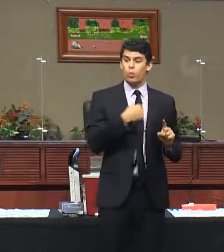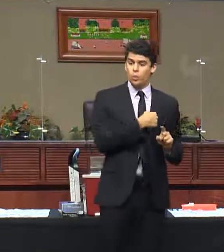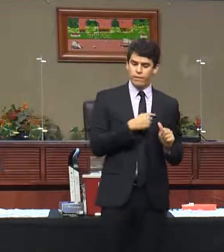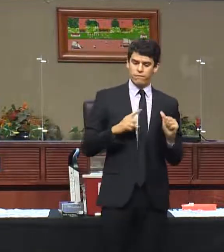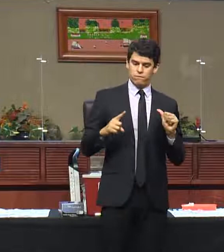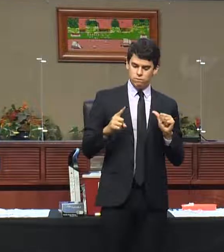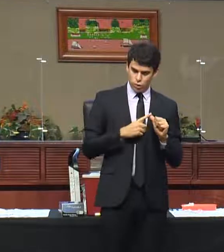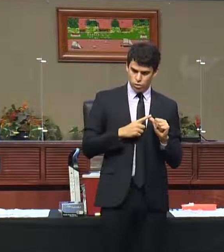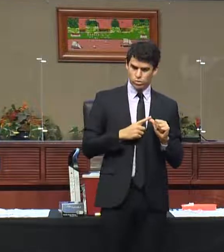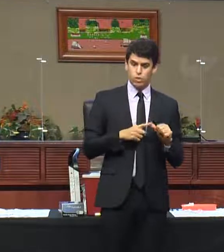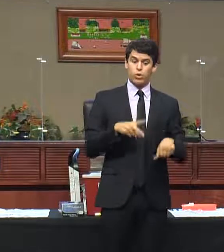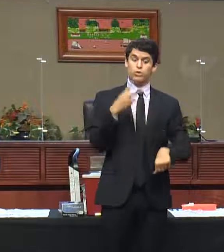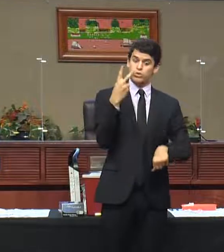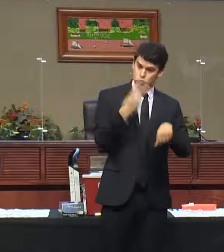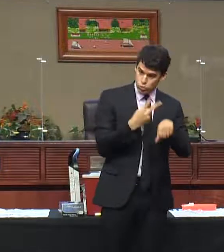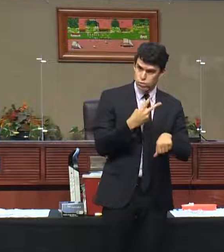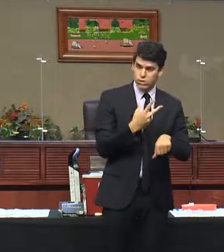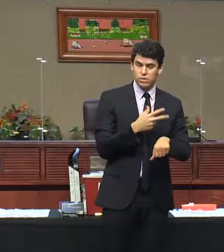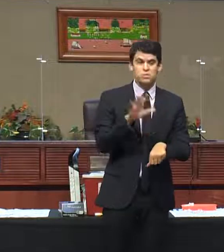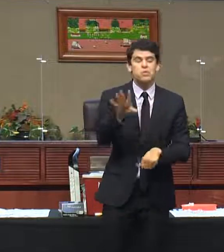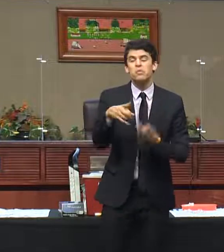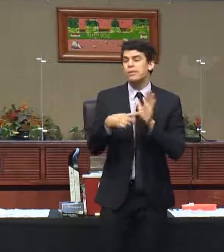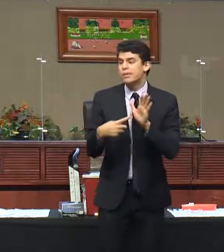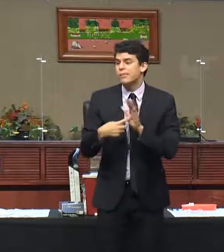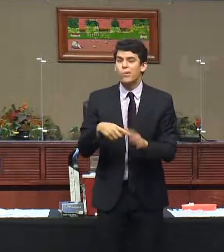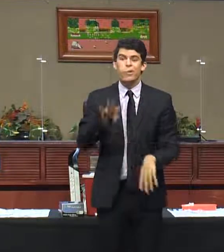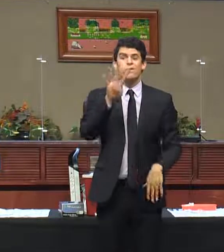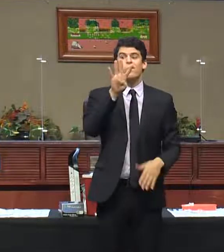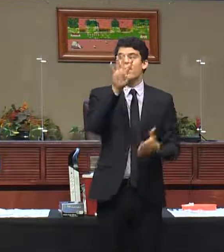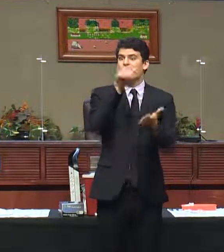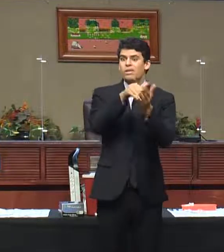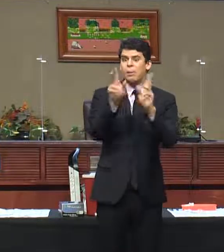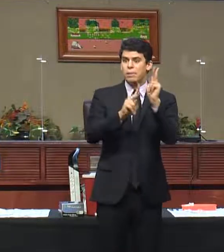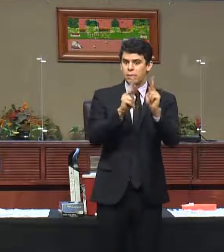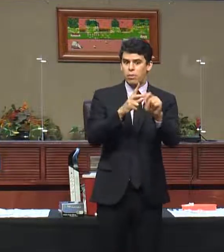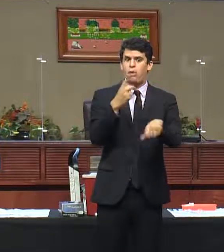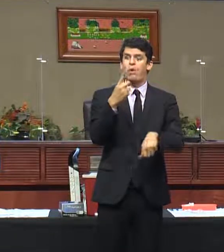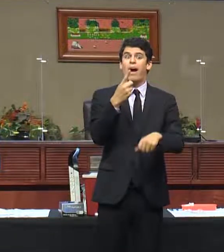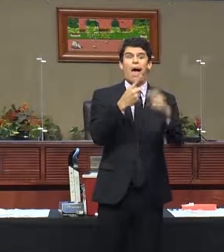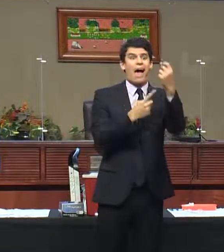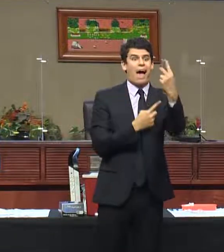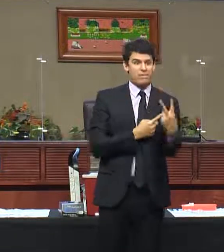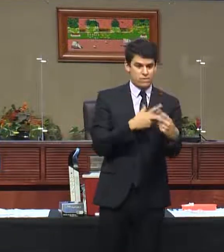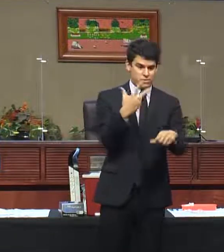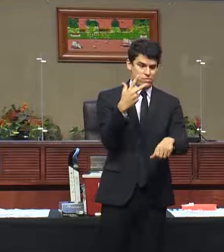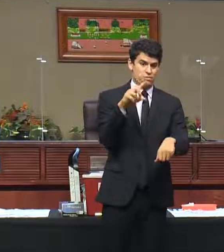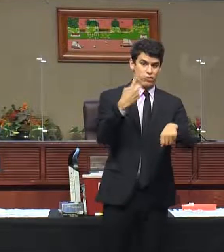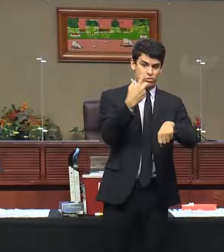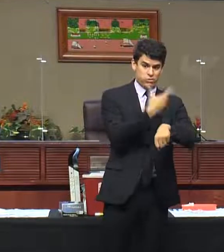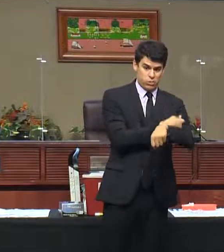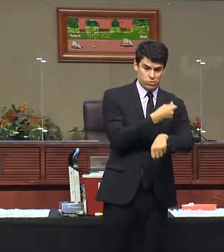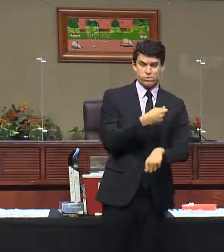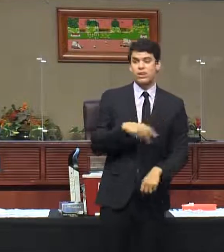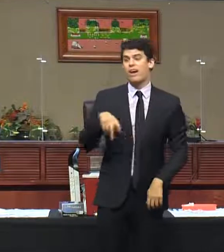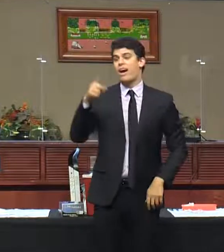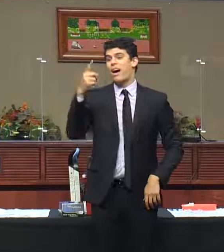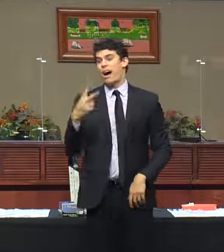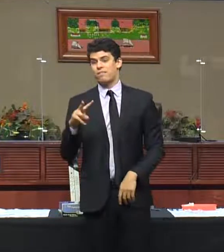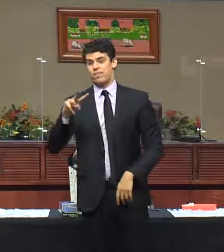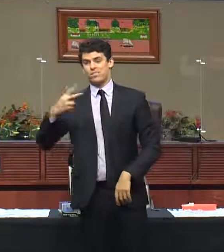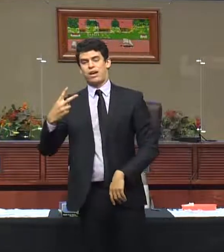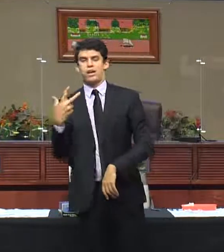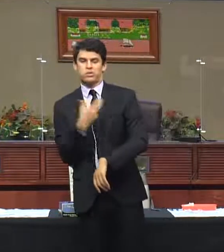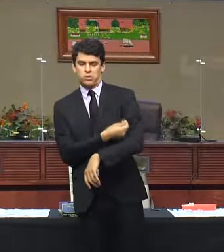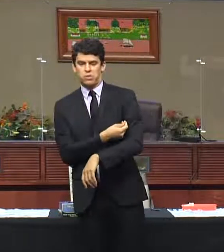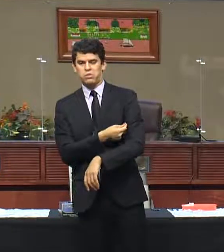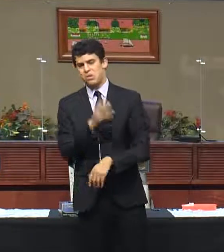2, let's say 4,000 that we are doing, half of that is a first dose and half of that is a second dose, and it will continue to be like that